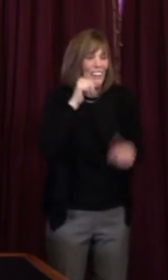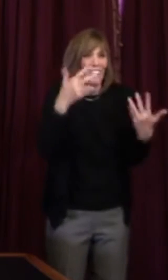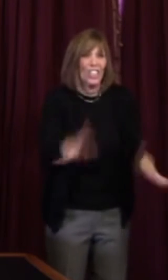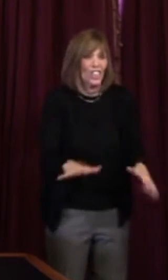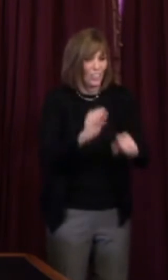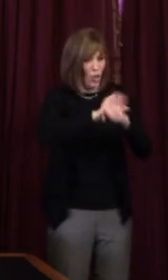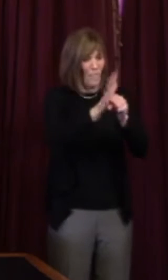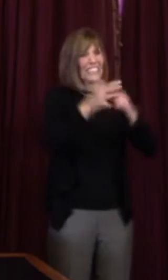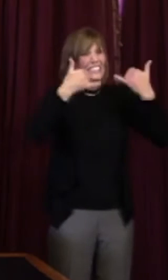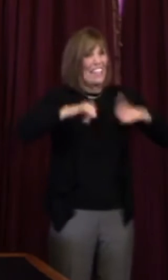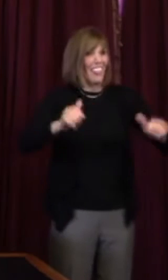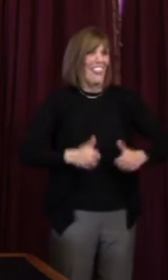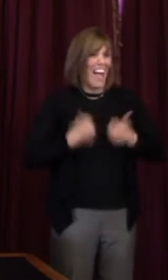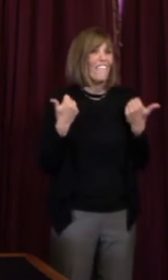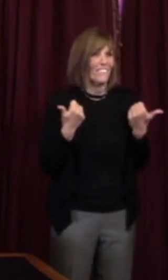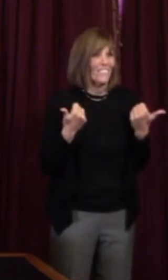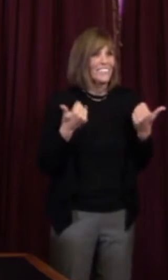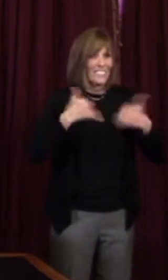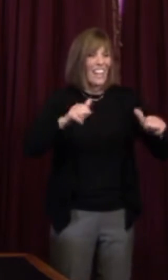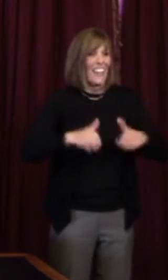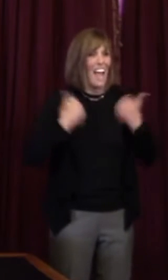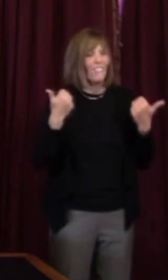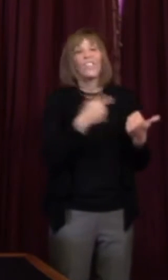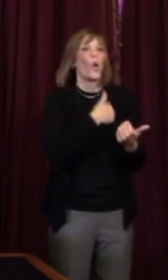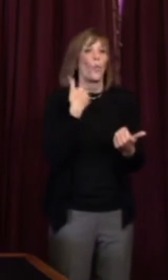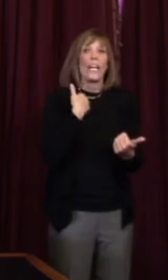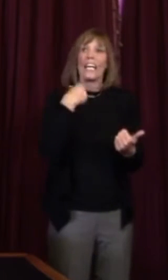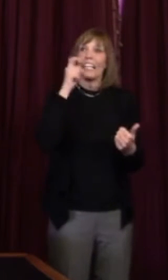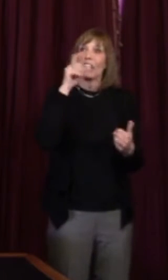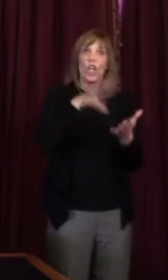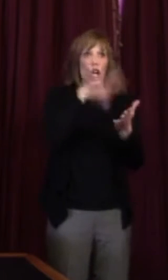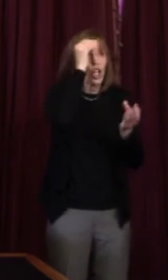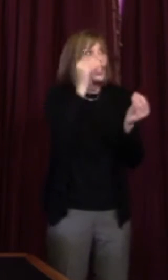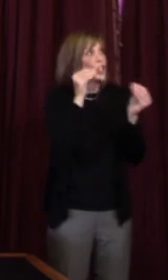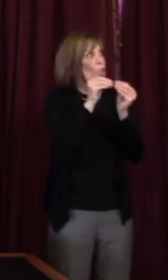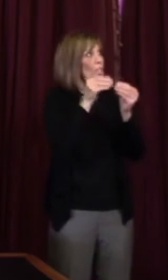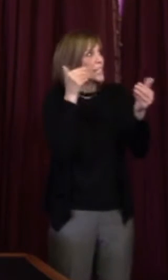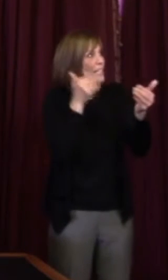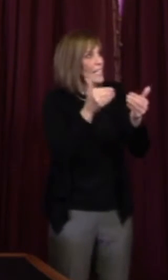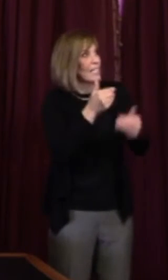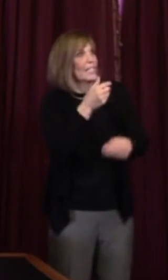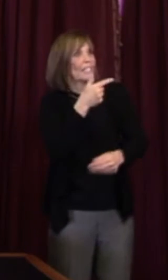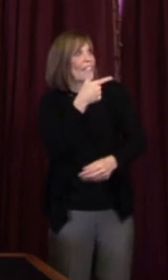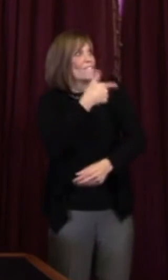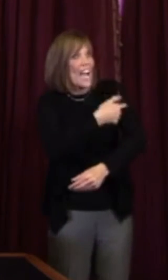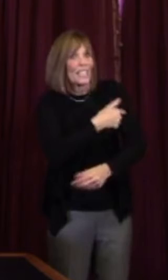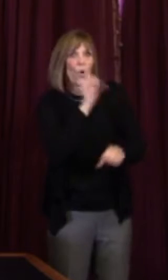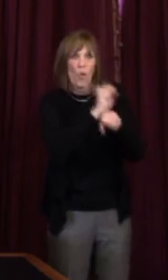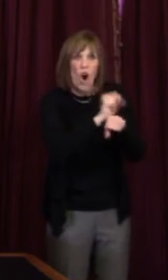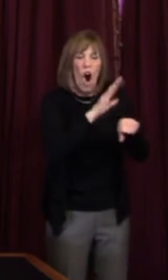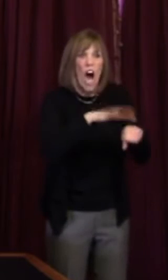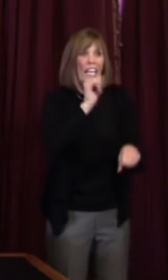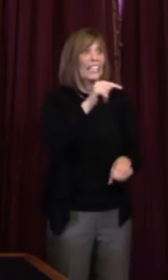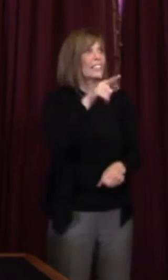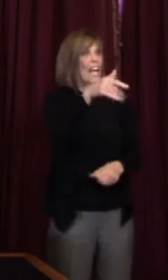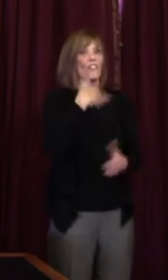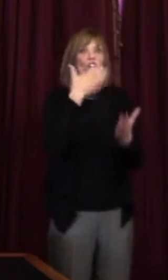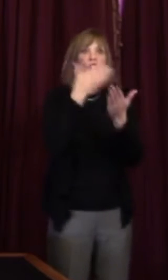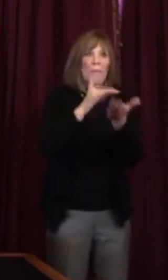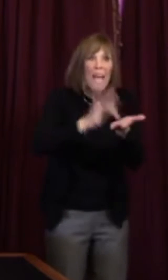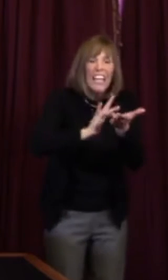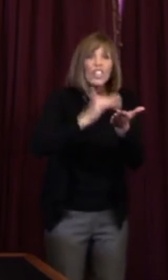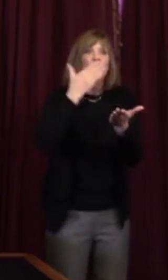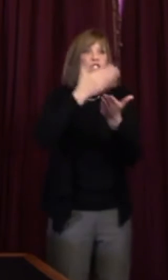until we have a vaccine, we're going to, you know, every day we're learning more. They're getting better at treating individuals with COVID-19, and we're